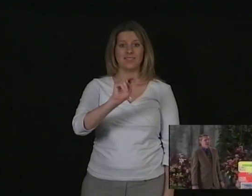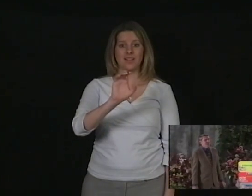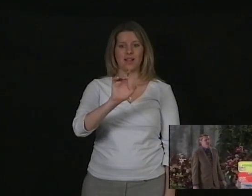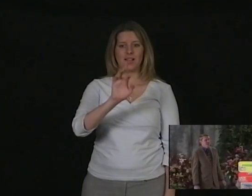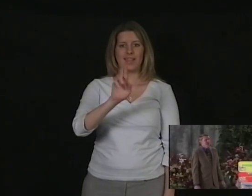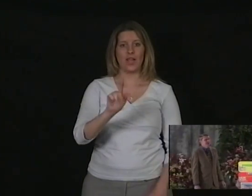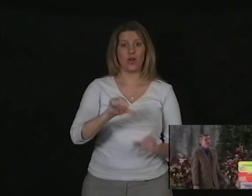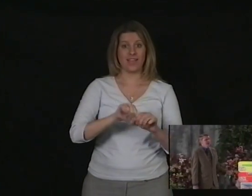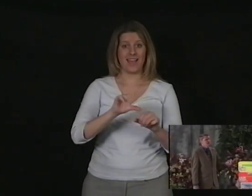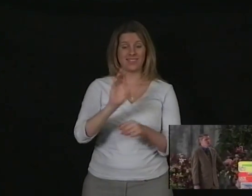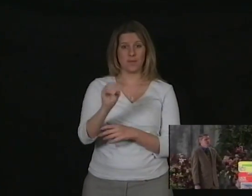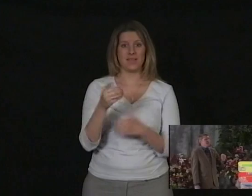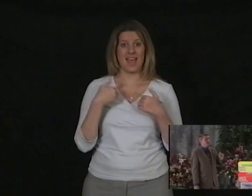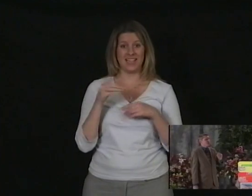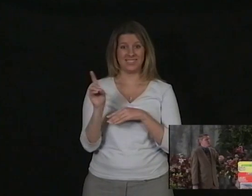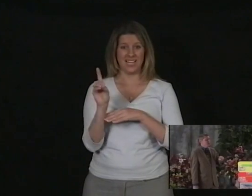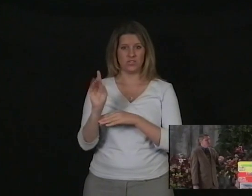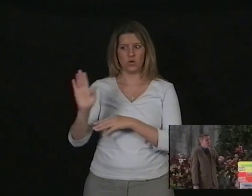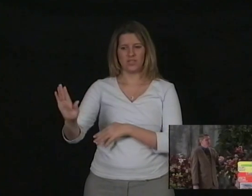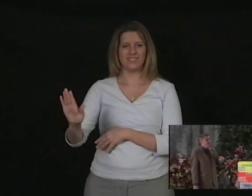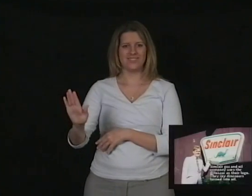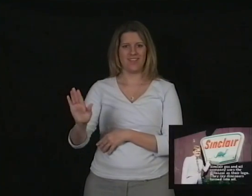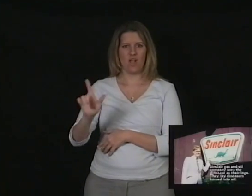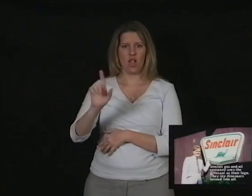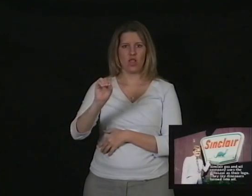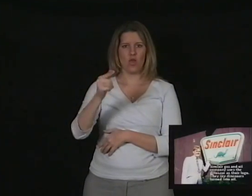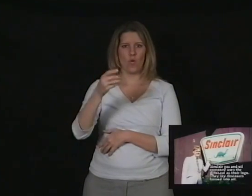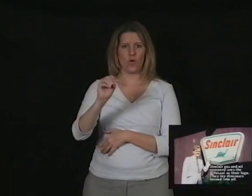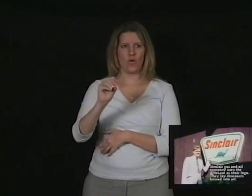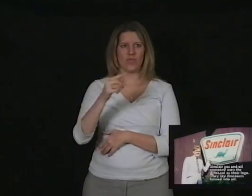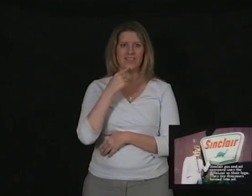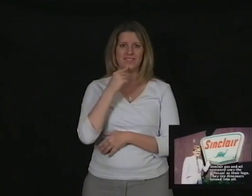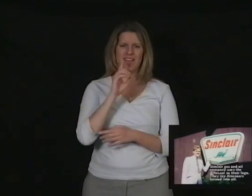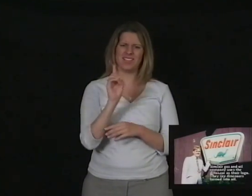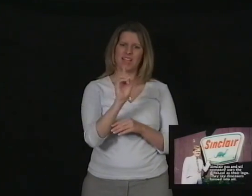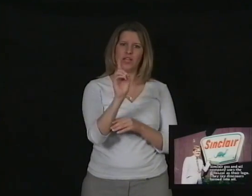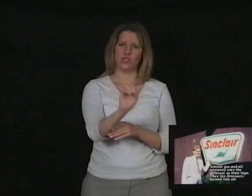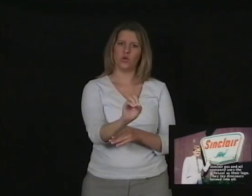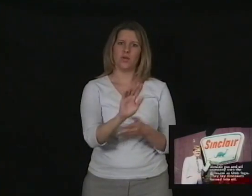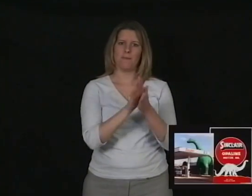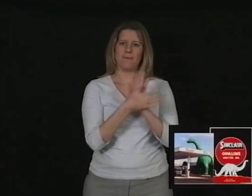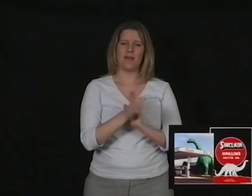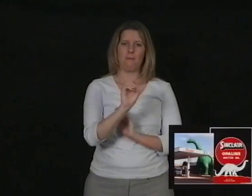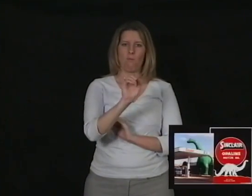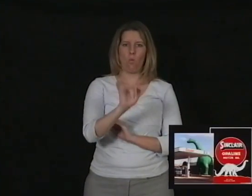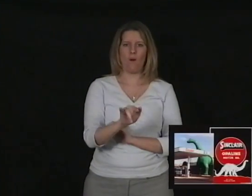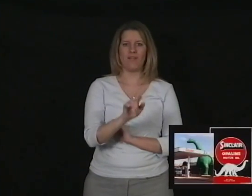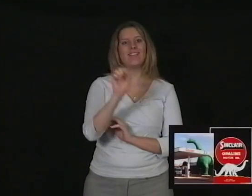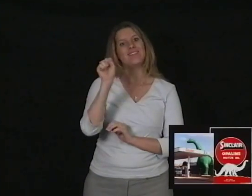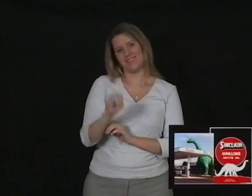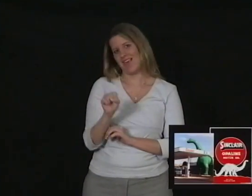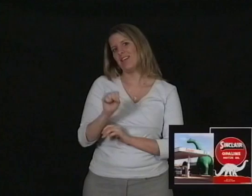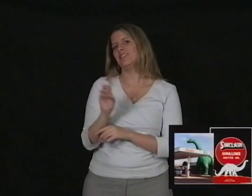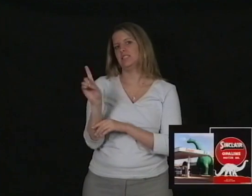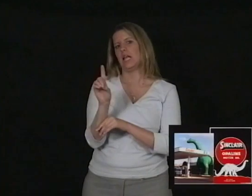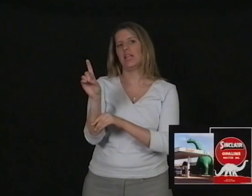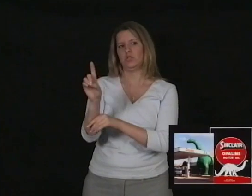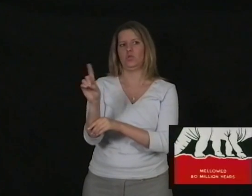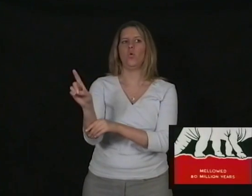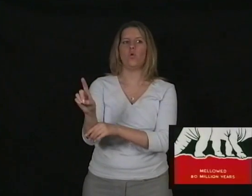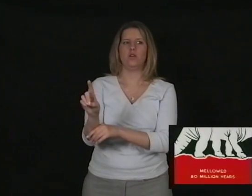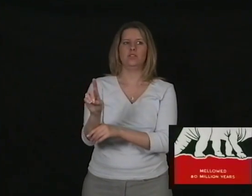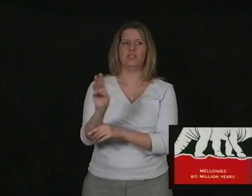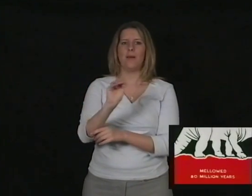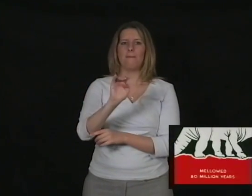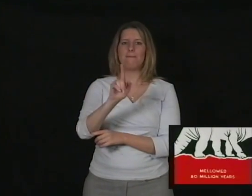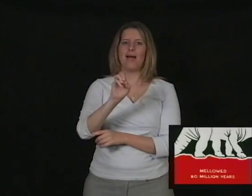Sinclair Gas Company has the dinosaur as their logo. They say dinosaurs turn to oil. Yes, boys and girls, these dinosaurs mellowed for